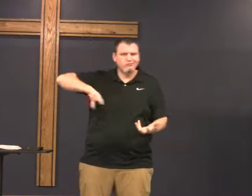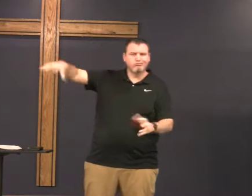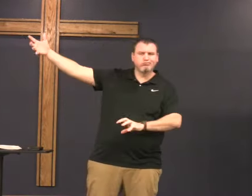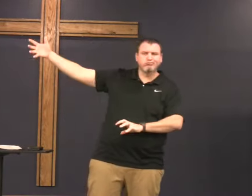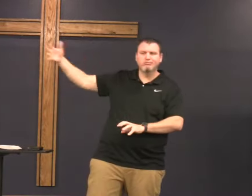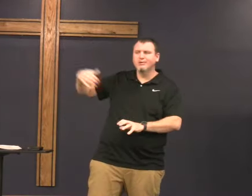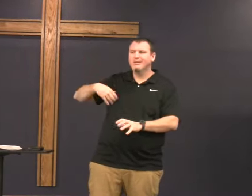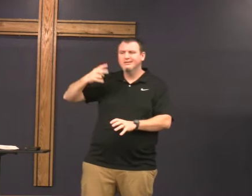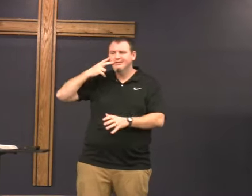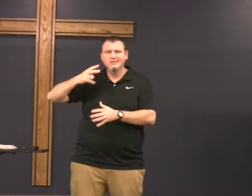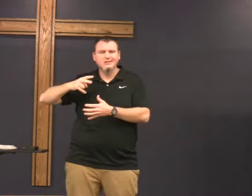leads to destruction.